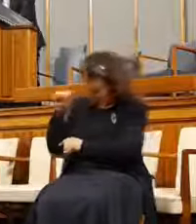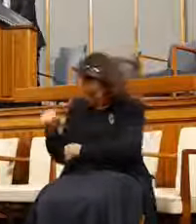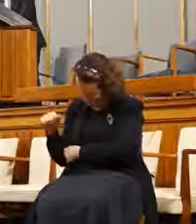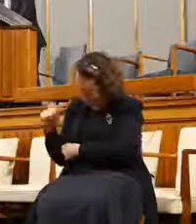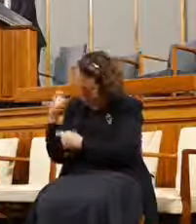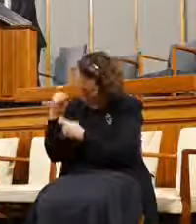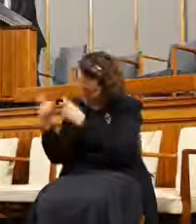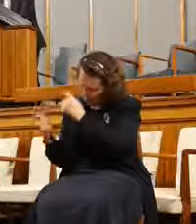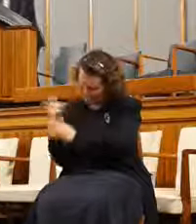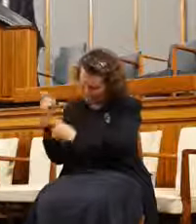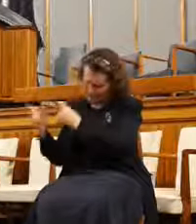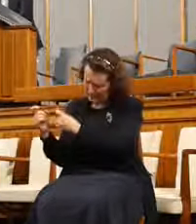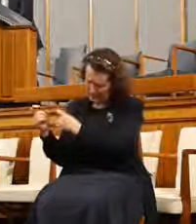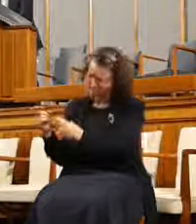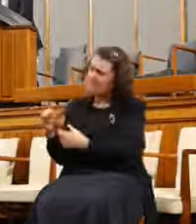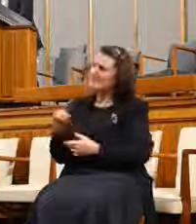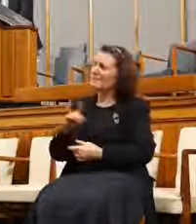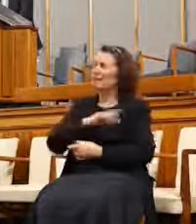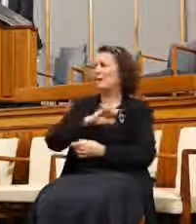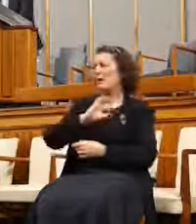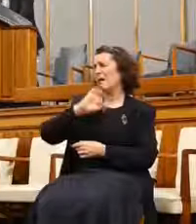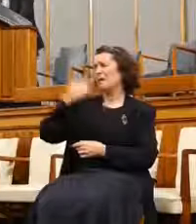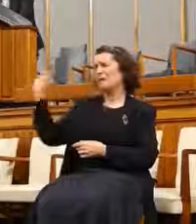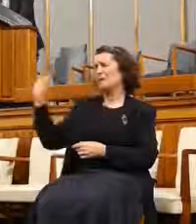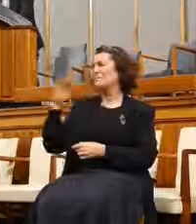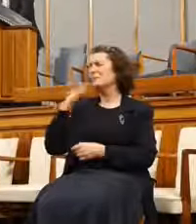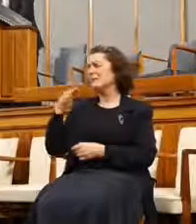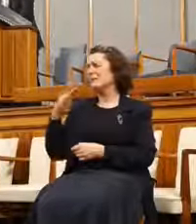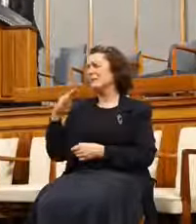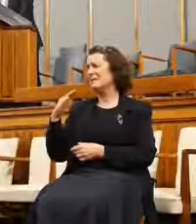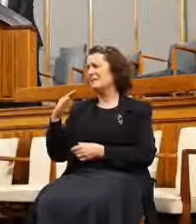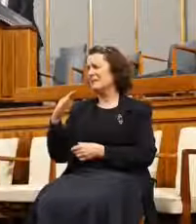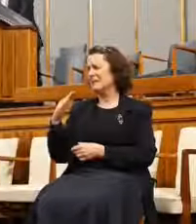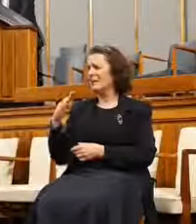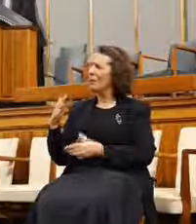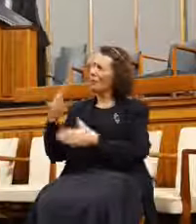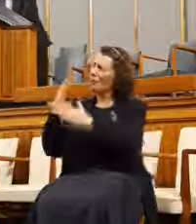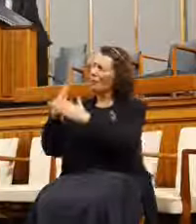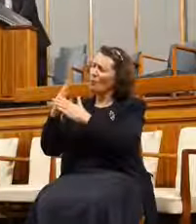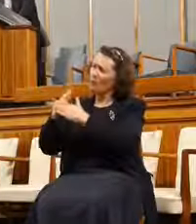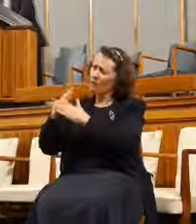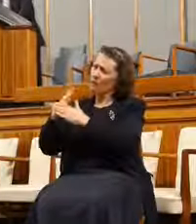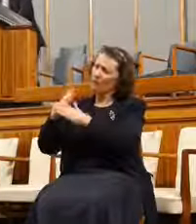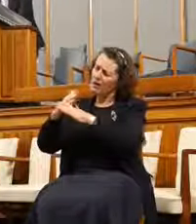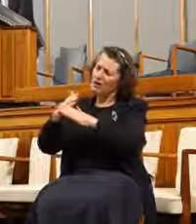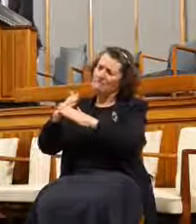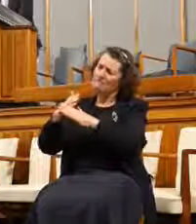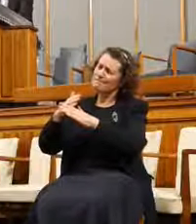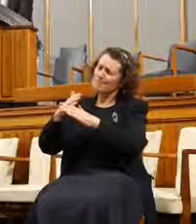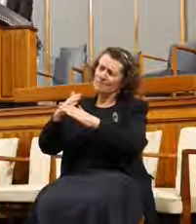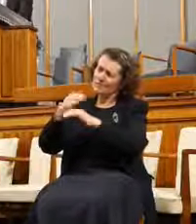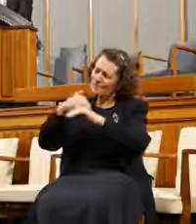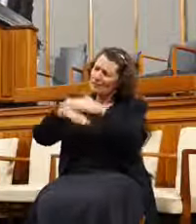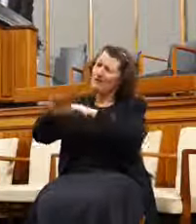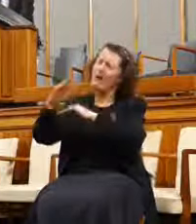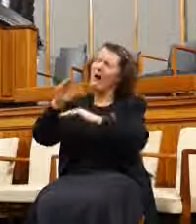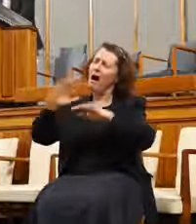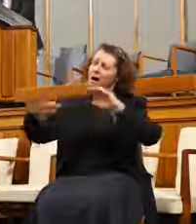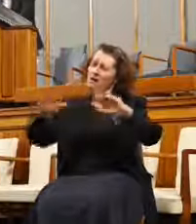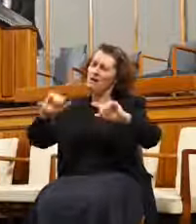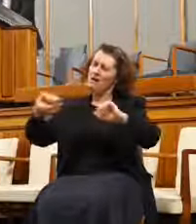wonderful work of love in hearts in this place tonight, that men and women, young and old,